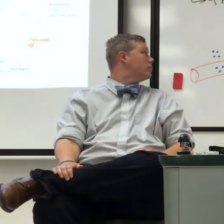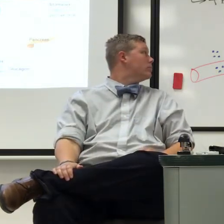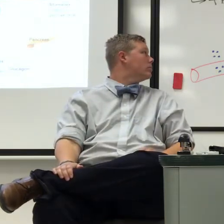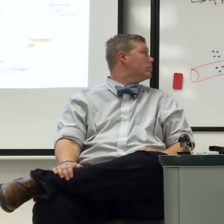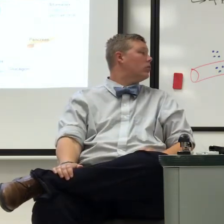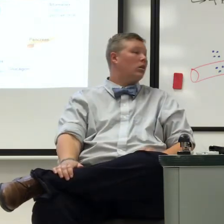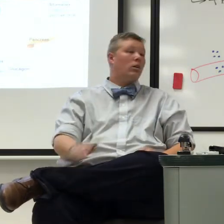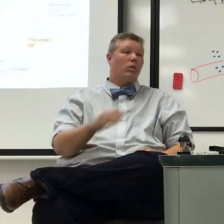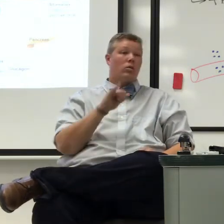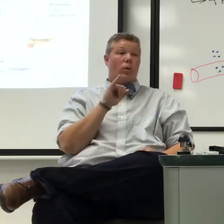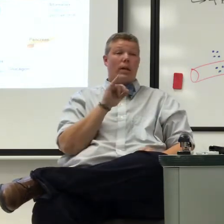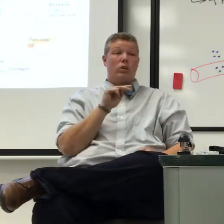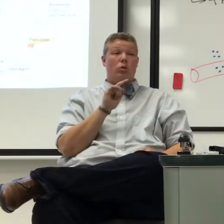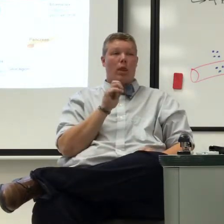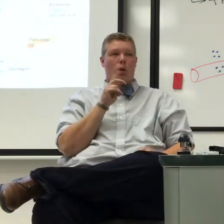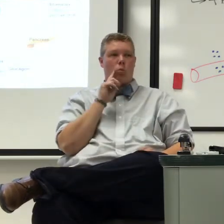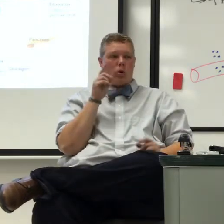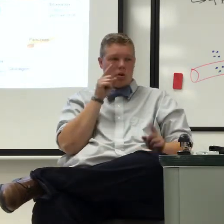Maybe